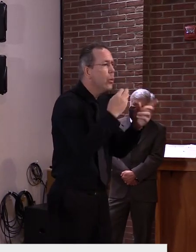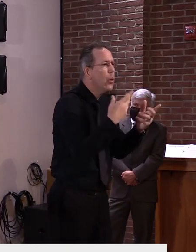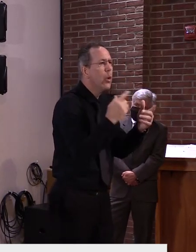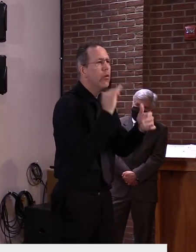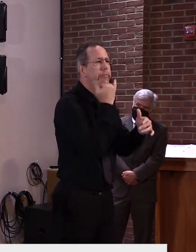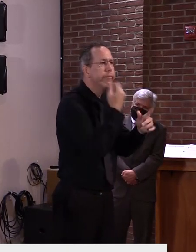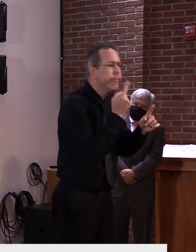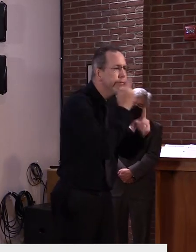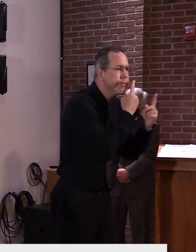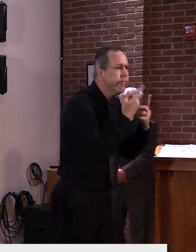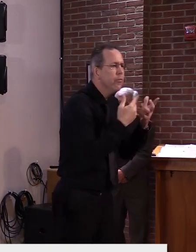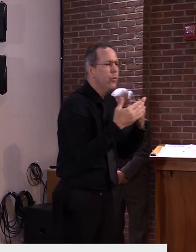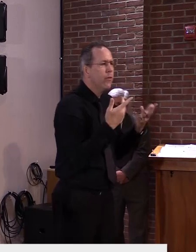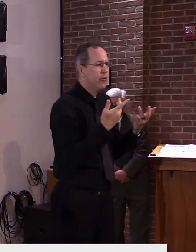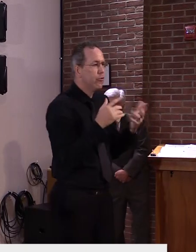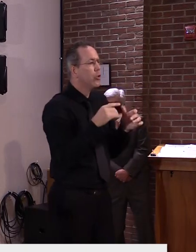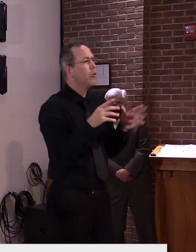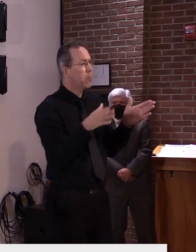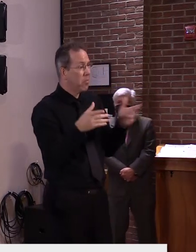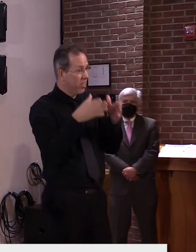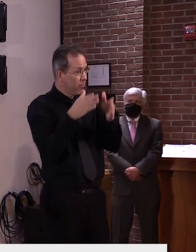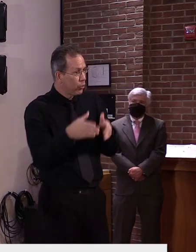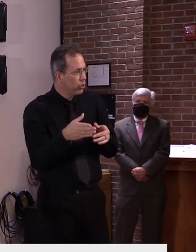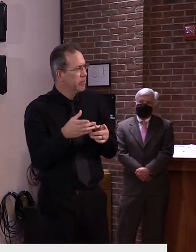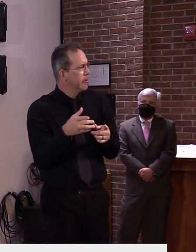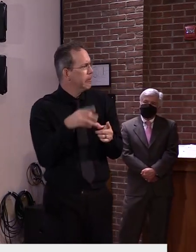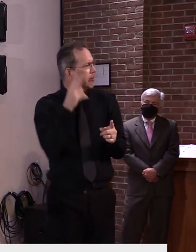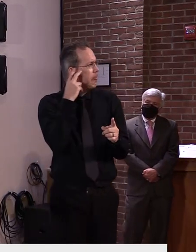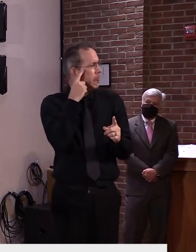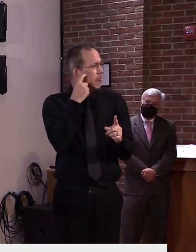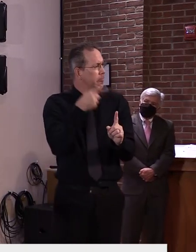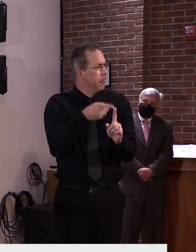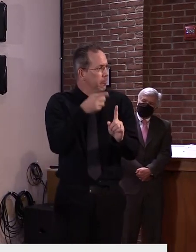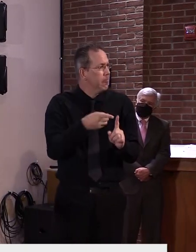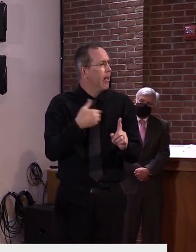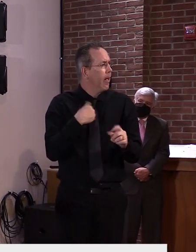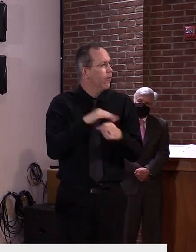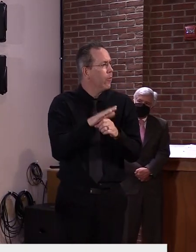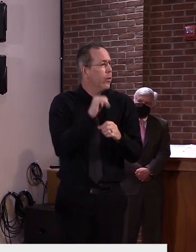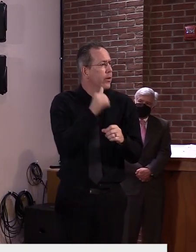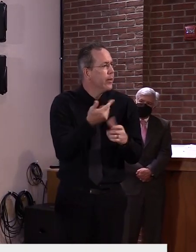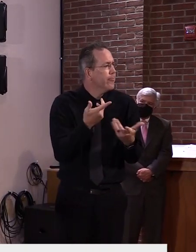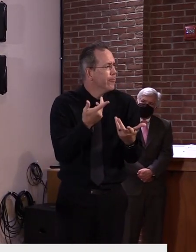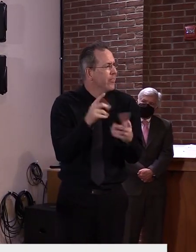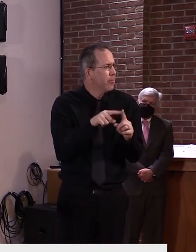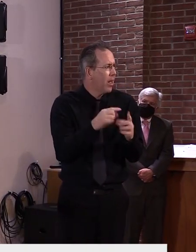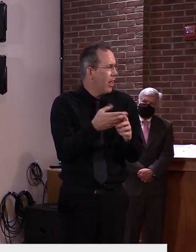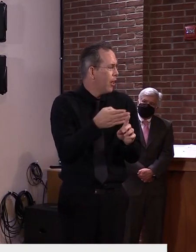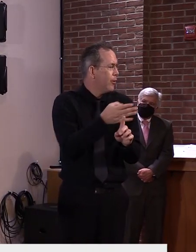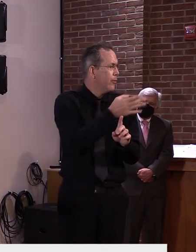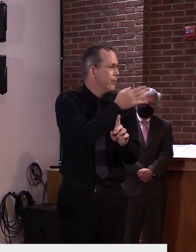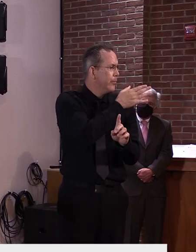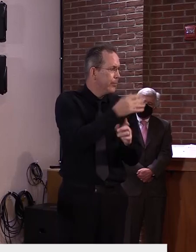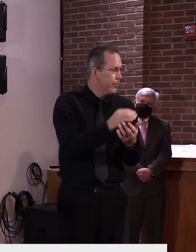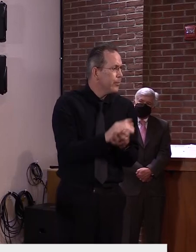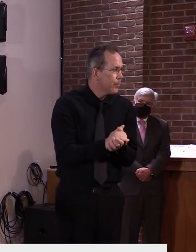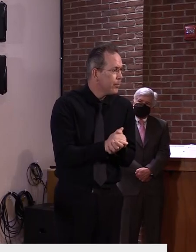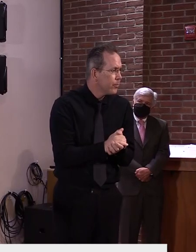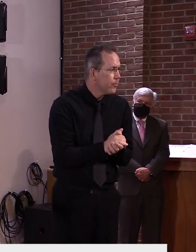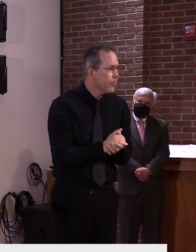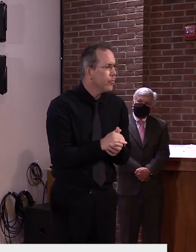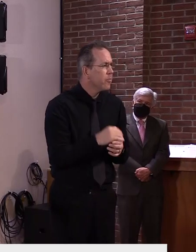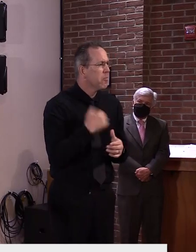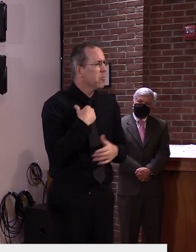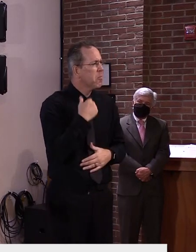that you're convinced has the disease, you may say, your test was negative today, but I'm really concerned. I need